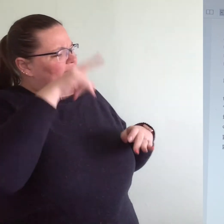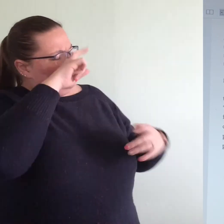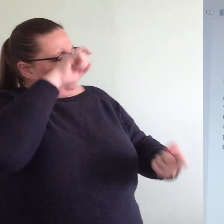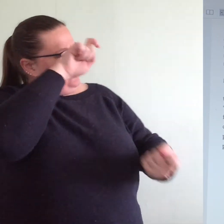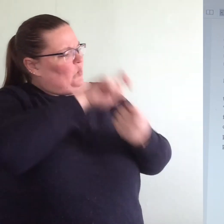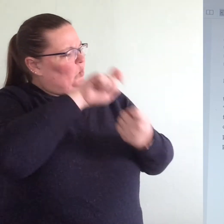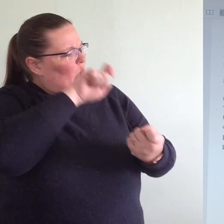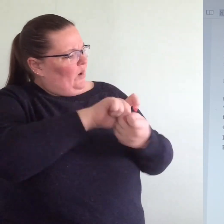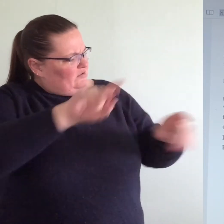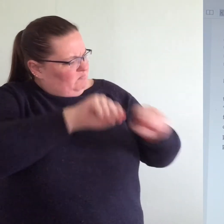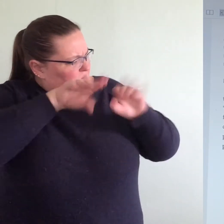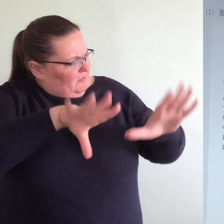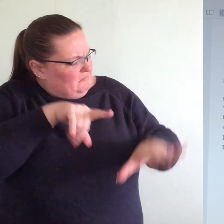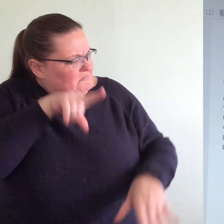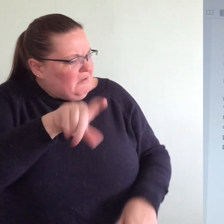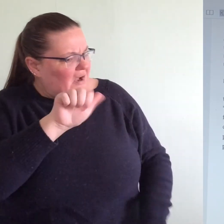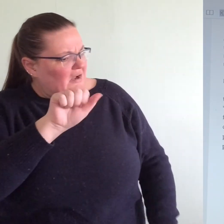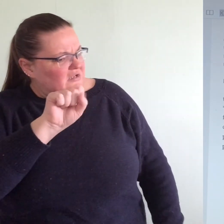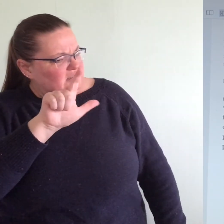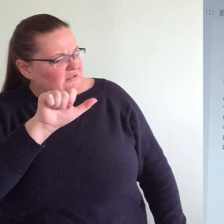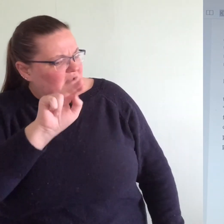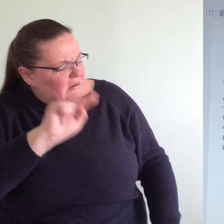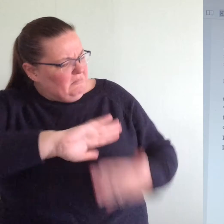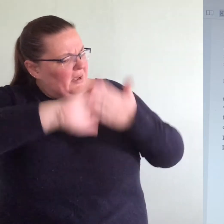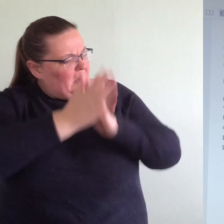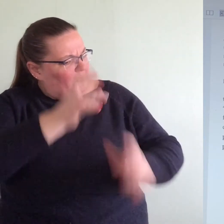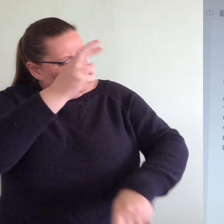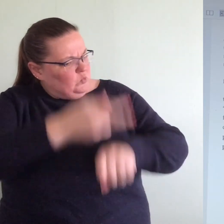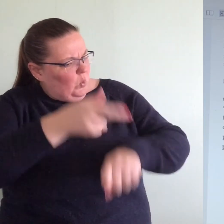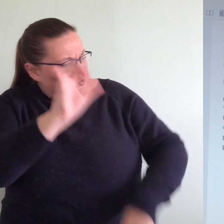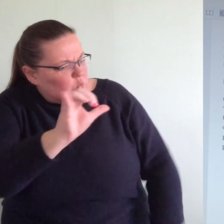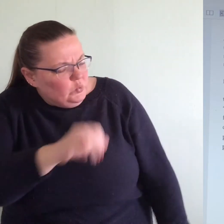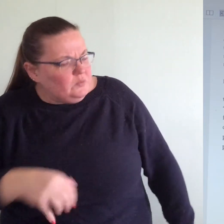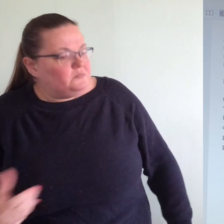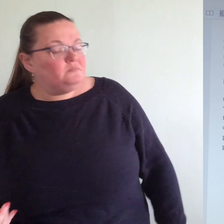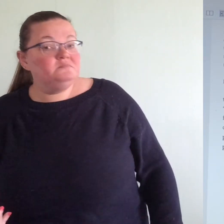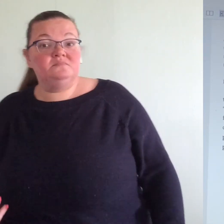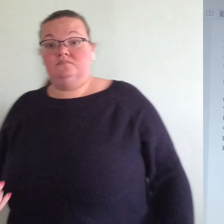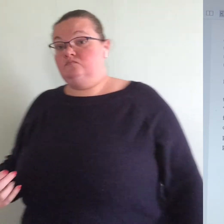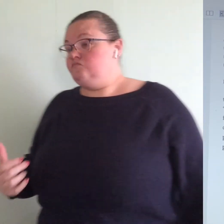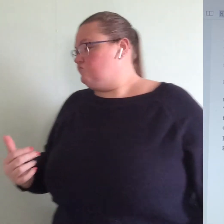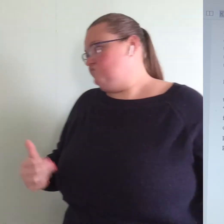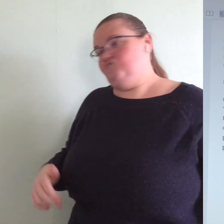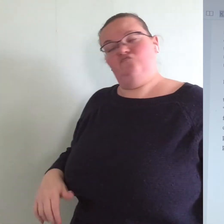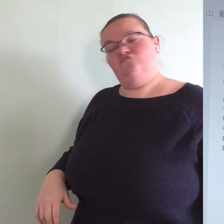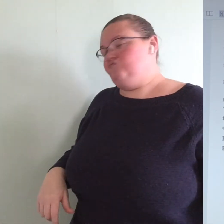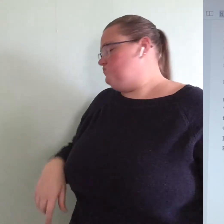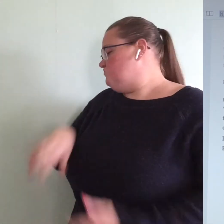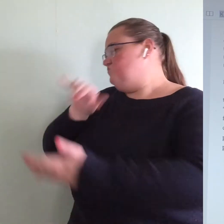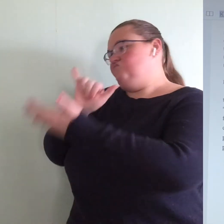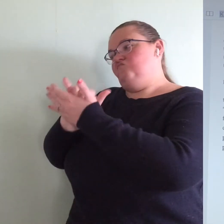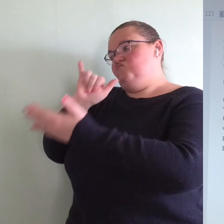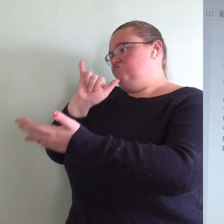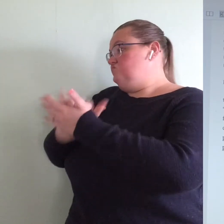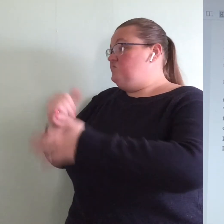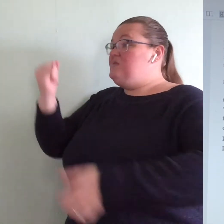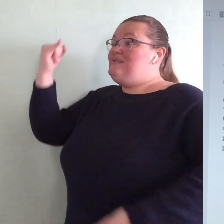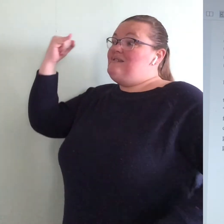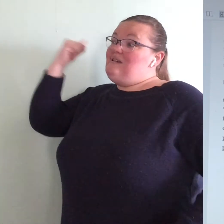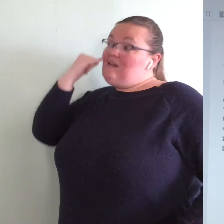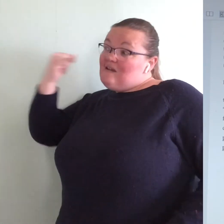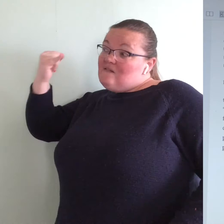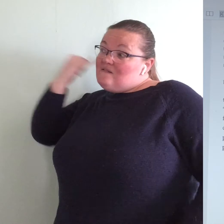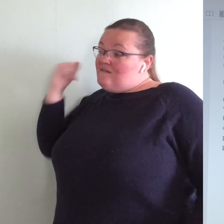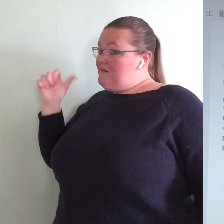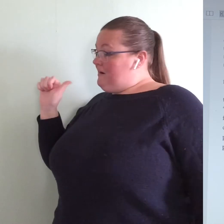to say, answered Mr. Beaver with a great laugh. Turn him into stone? If she could stand on her 2 feet